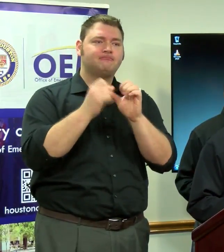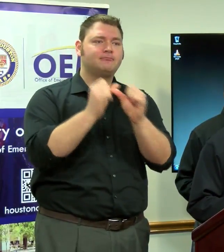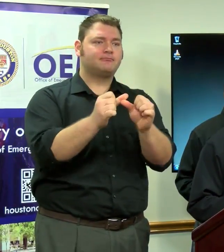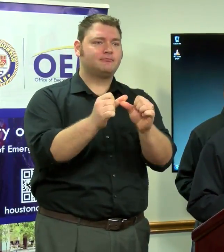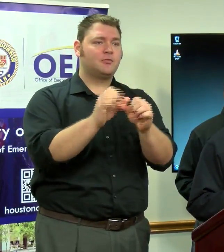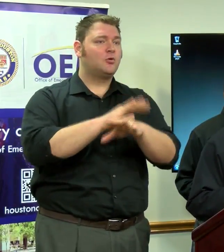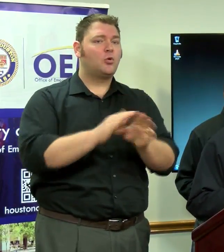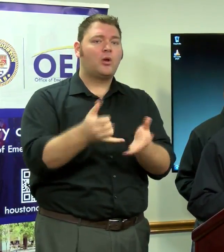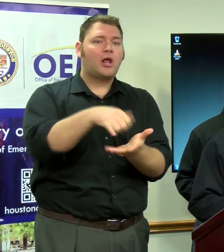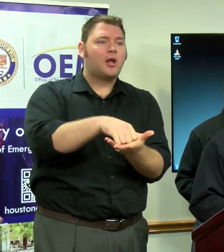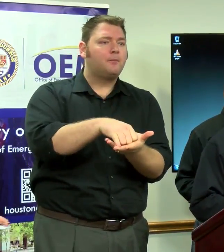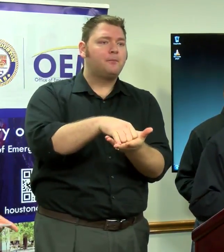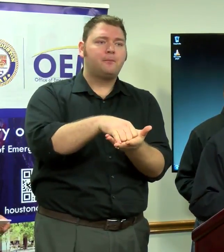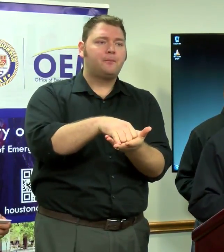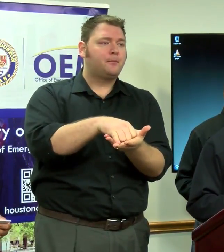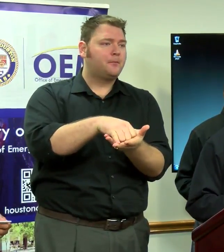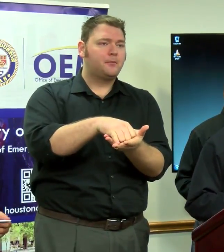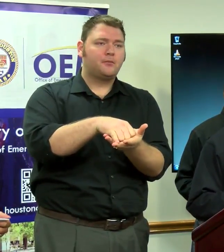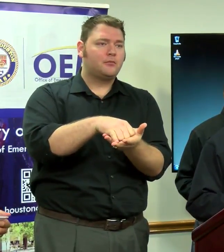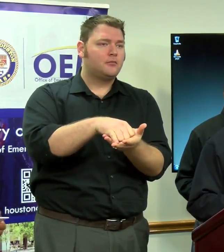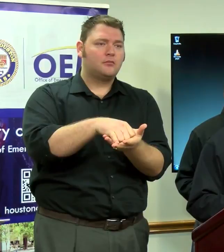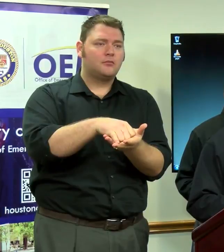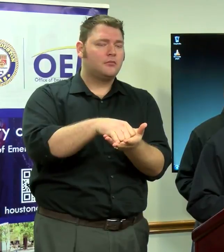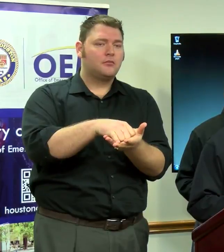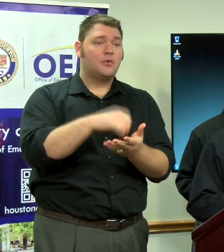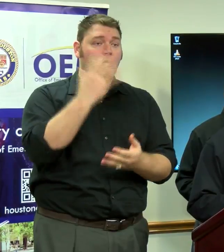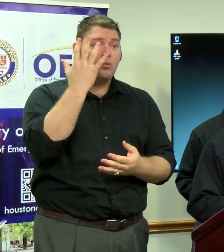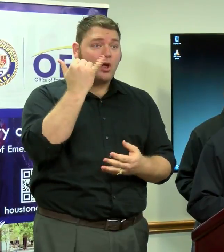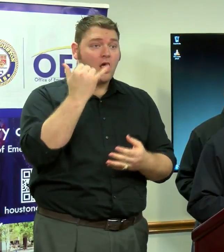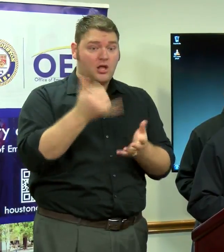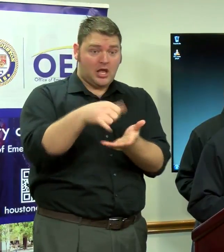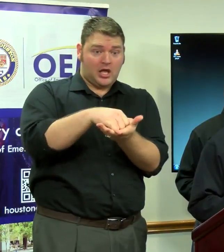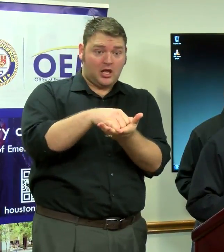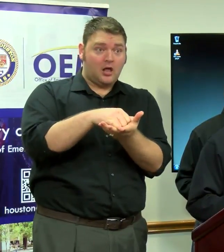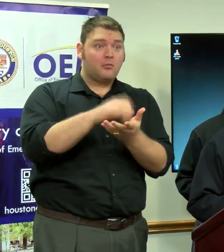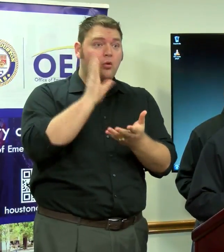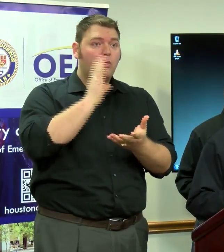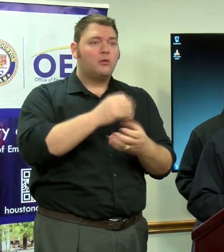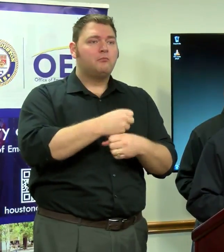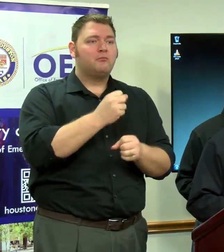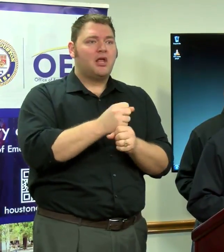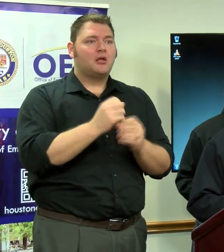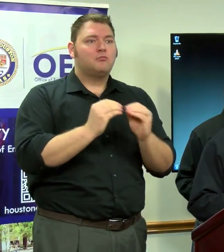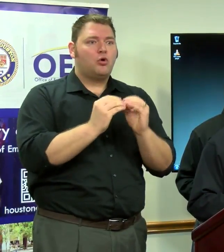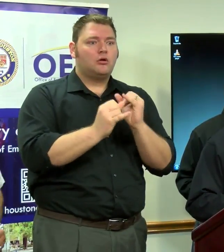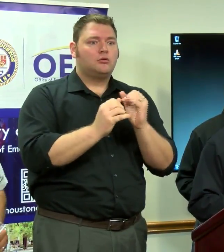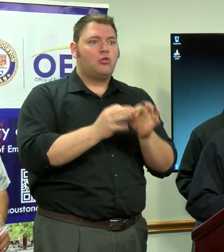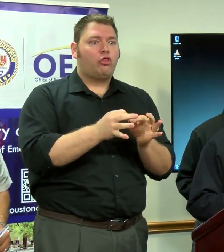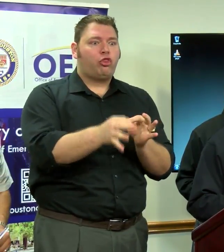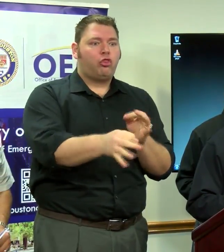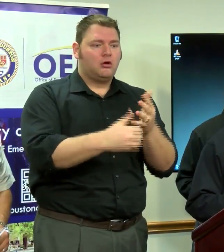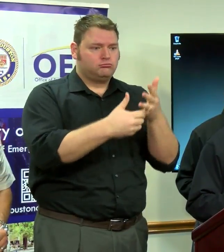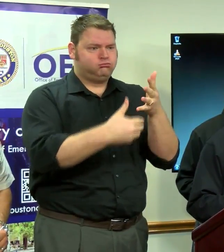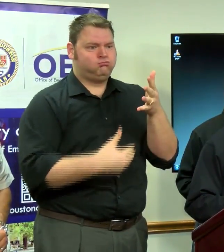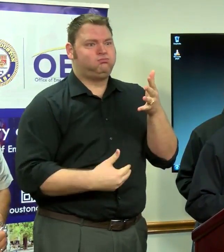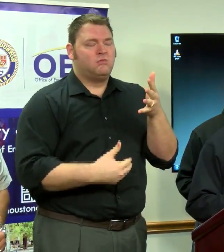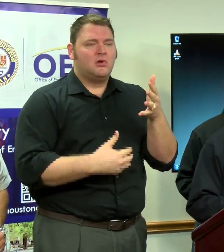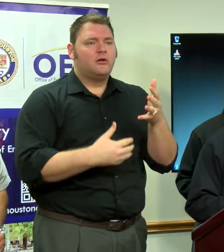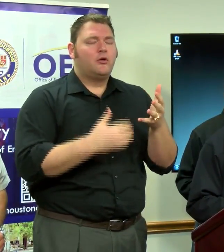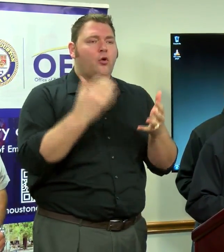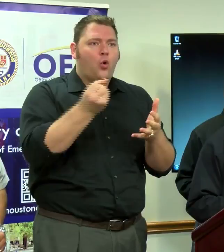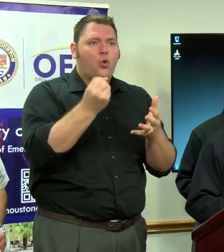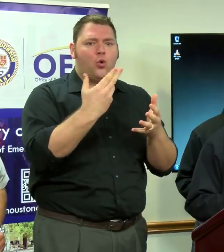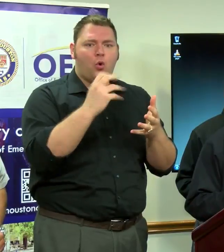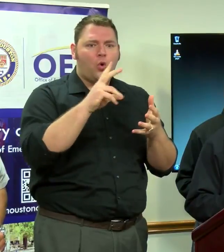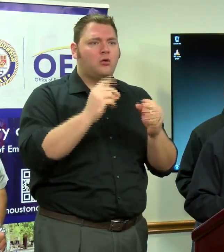not hang up, because that just expands our trunk system, which overloads it, and it just puts out a